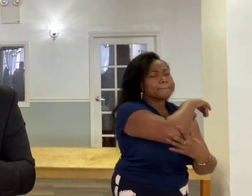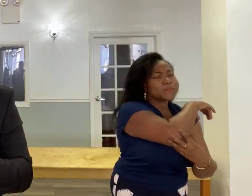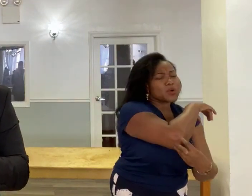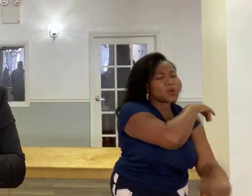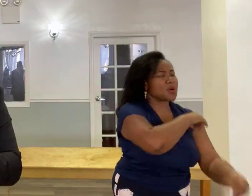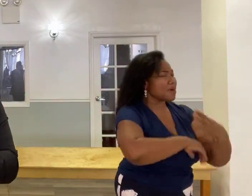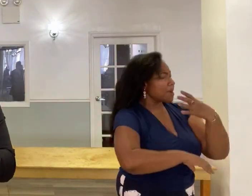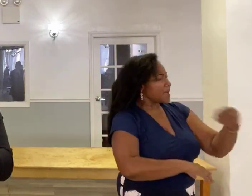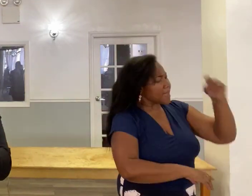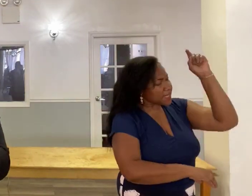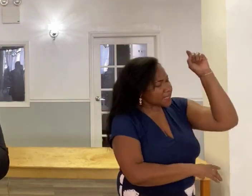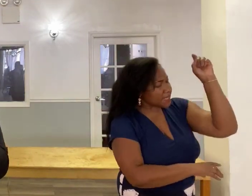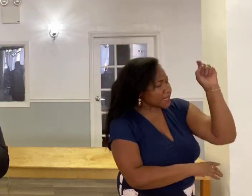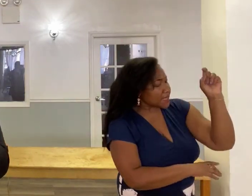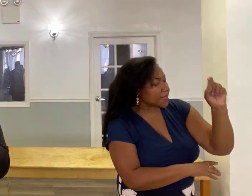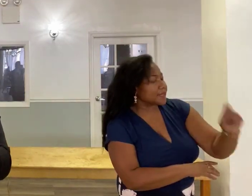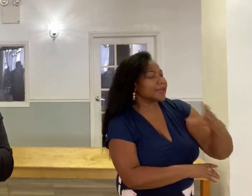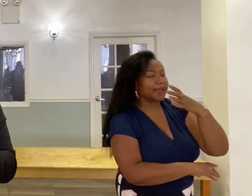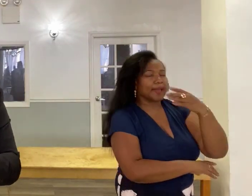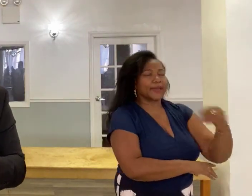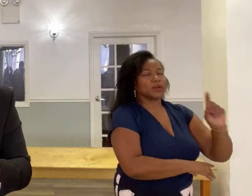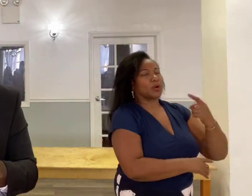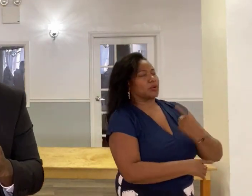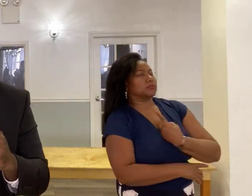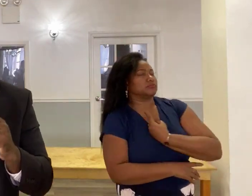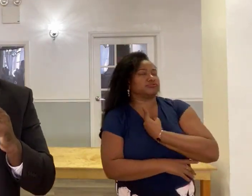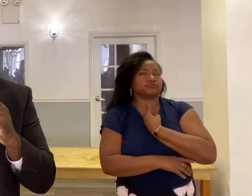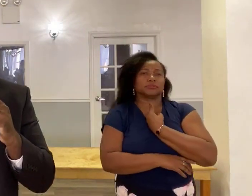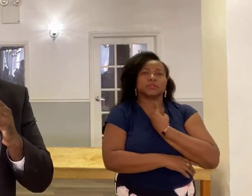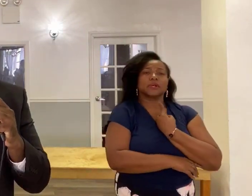poor and needy and